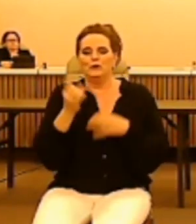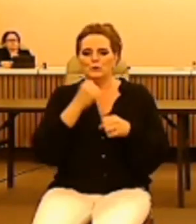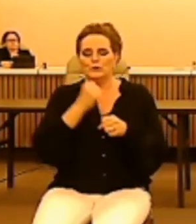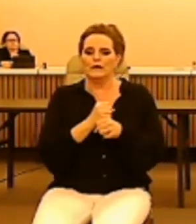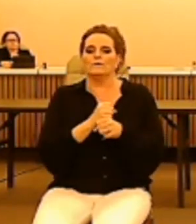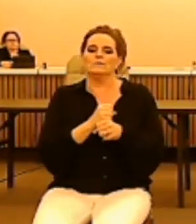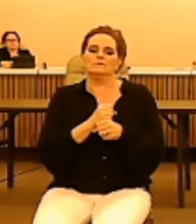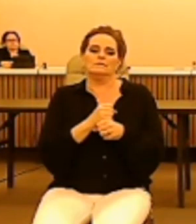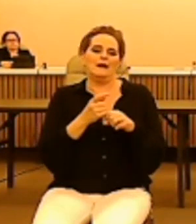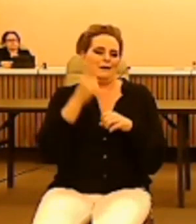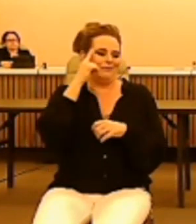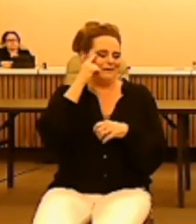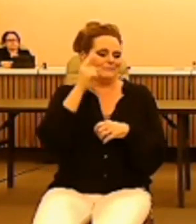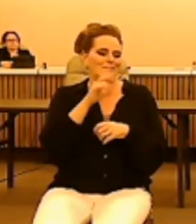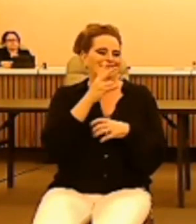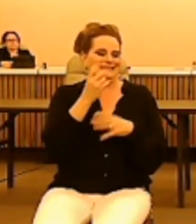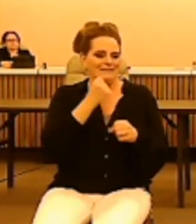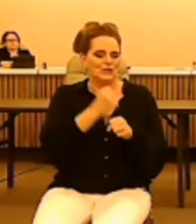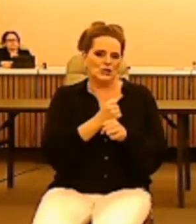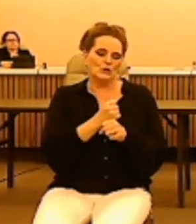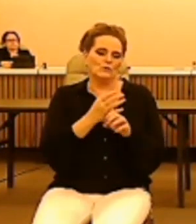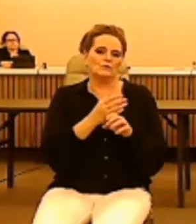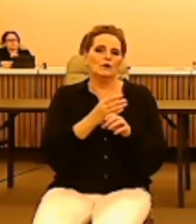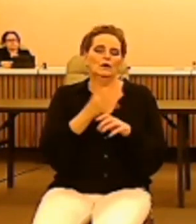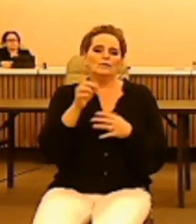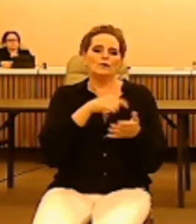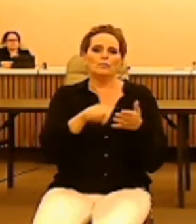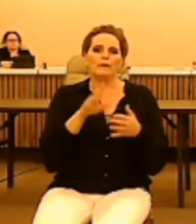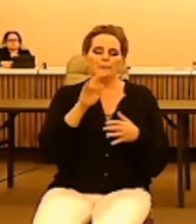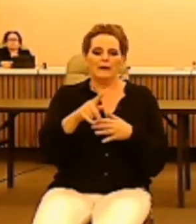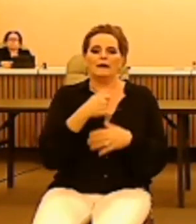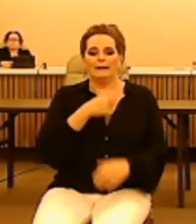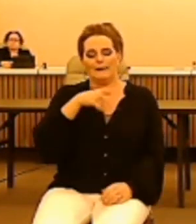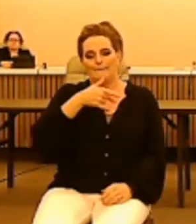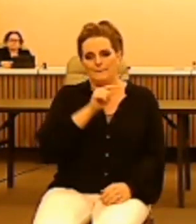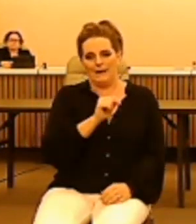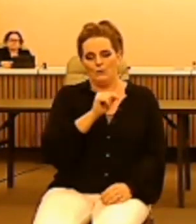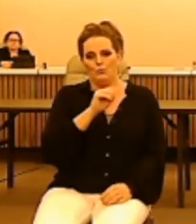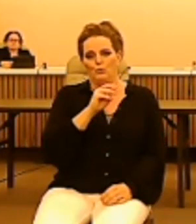payback. I think it was like, what, 7 years or Hi, maybe I'm longer? Pat Wordinger from